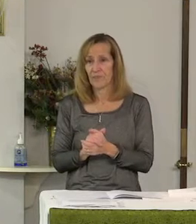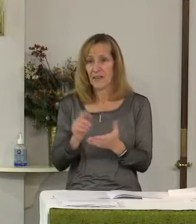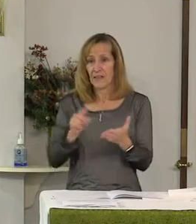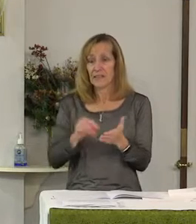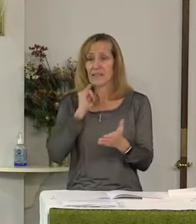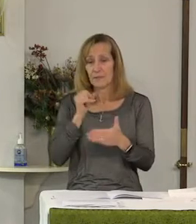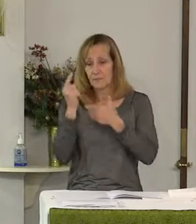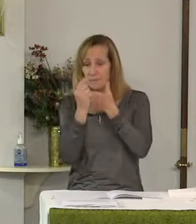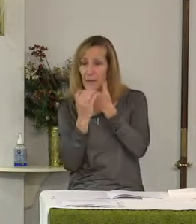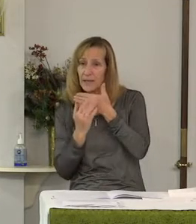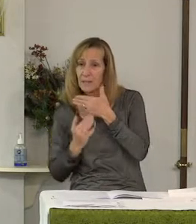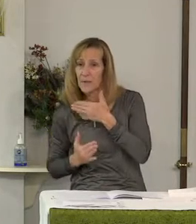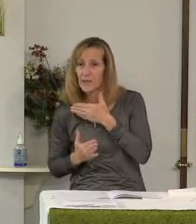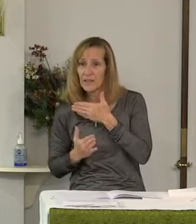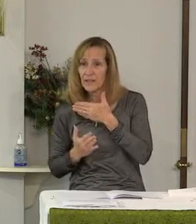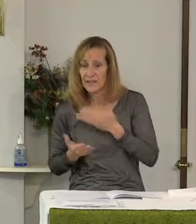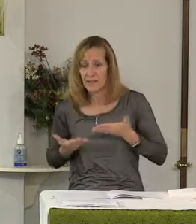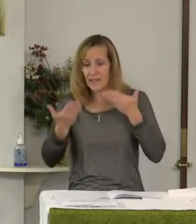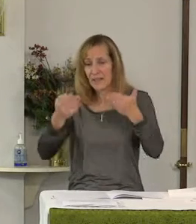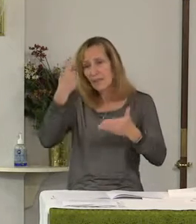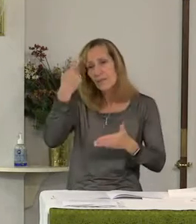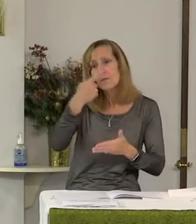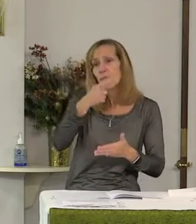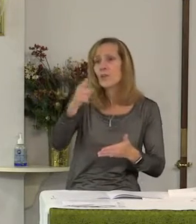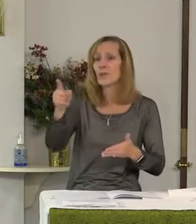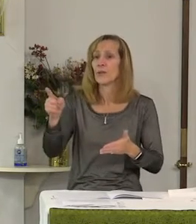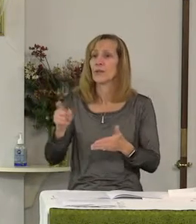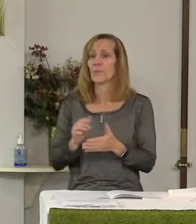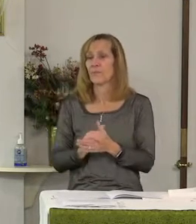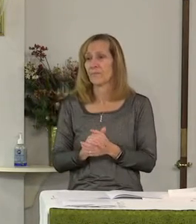This is my blood shed for you.